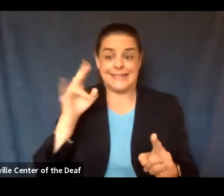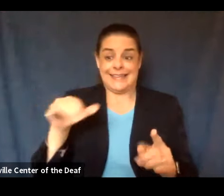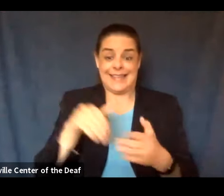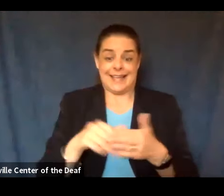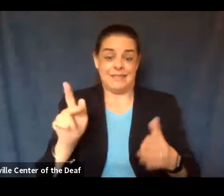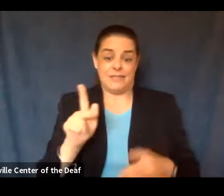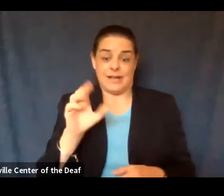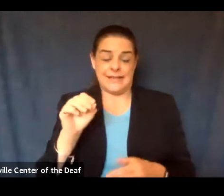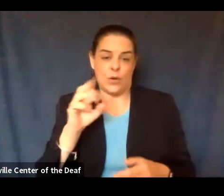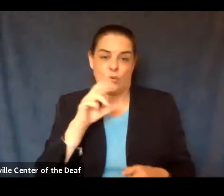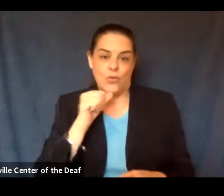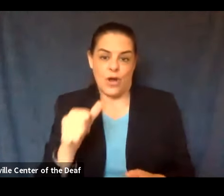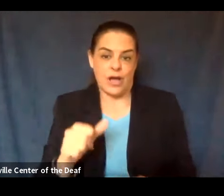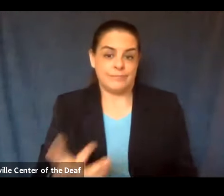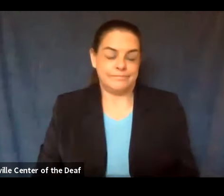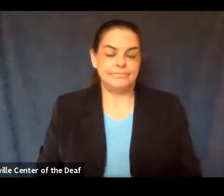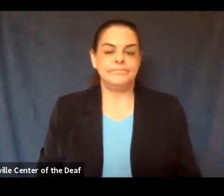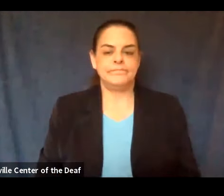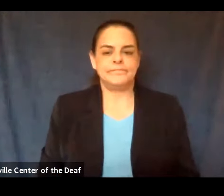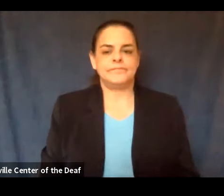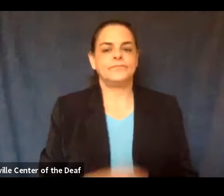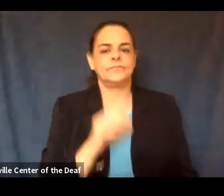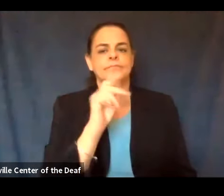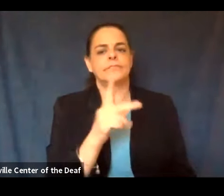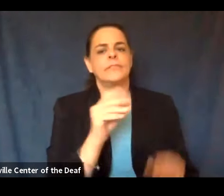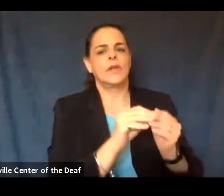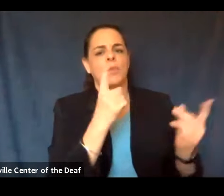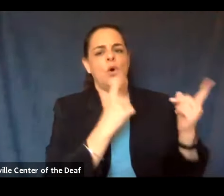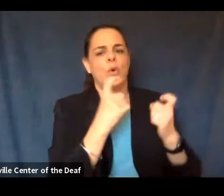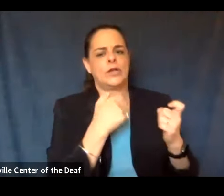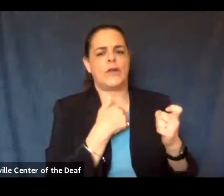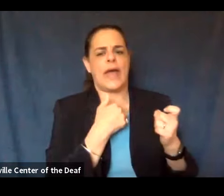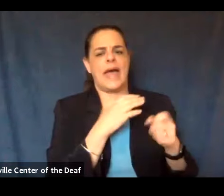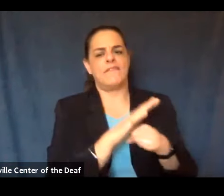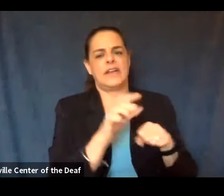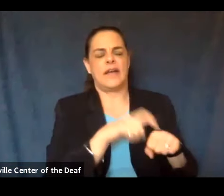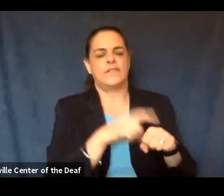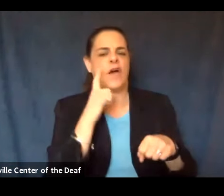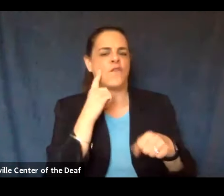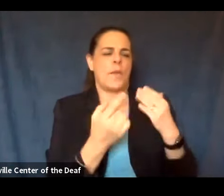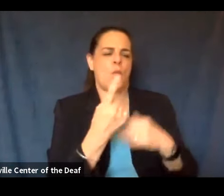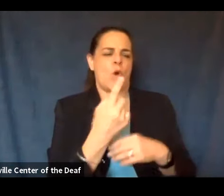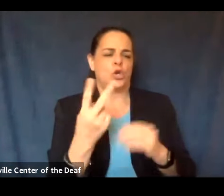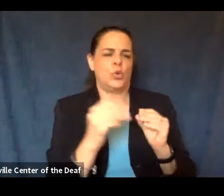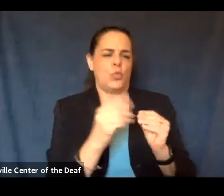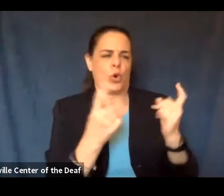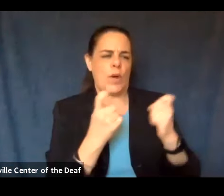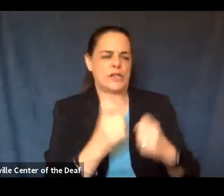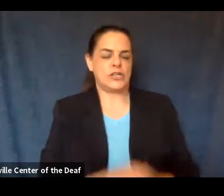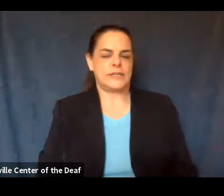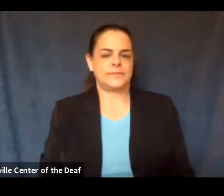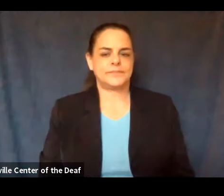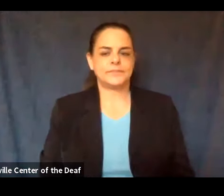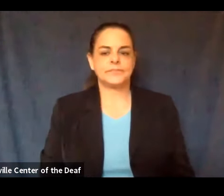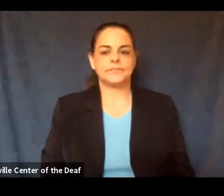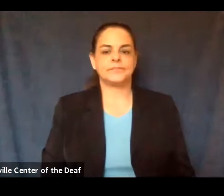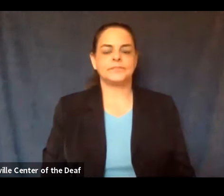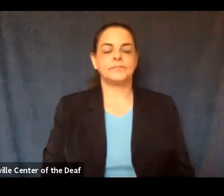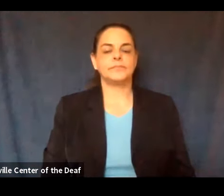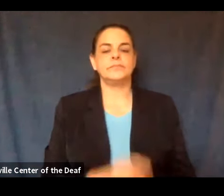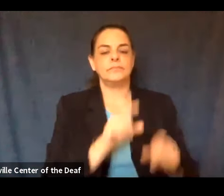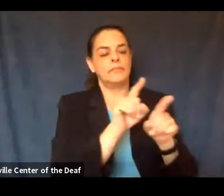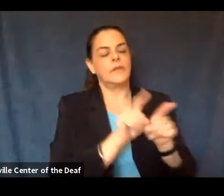not. Okay, any other questions? We got time for just about 1 or 2 more. This one